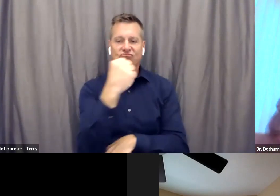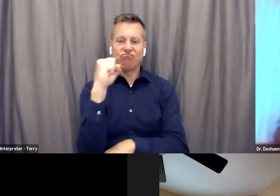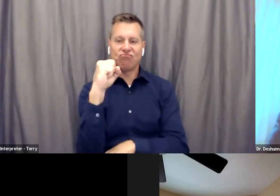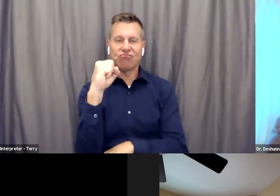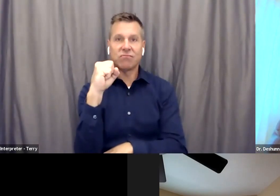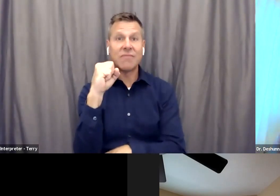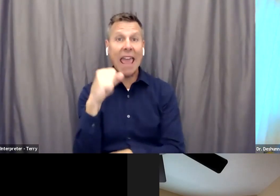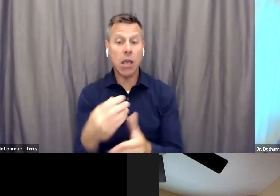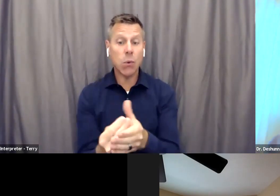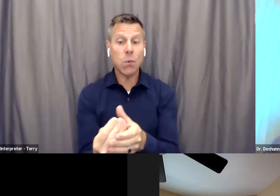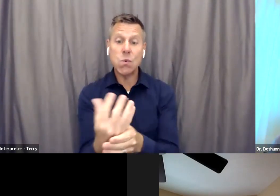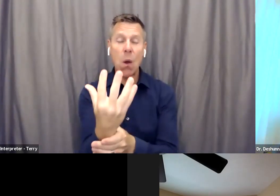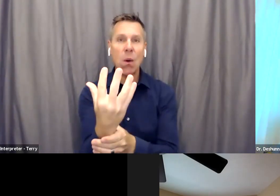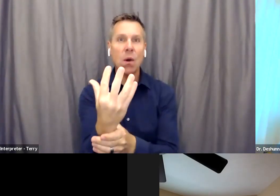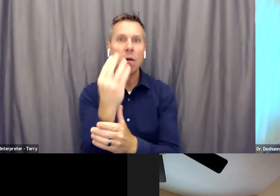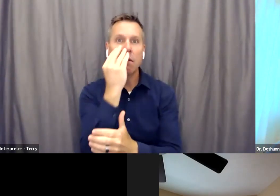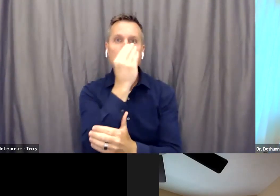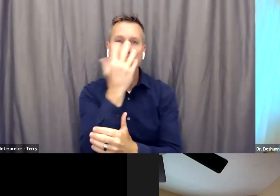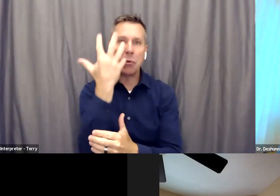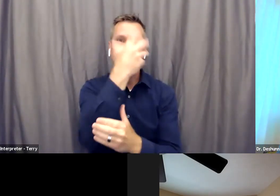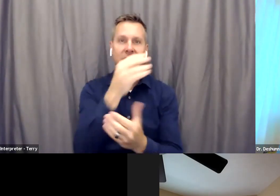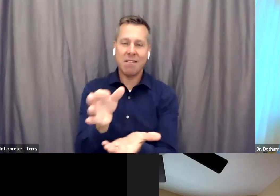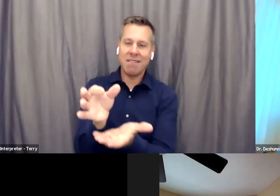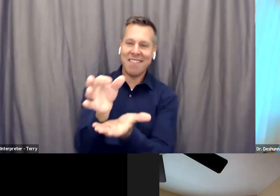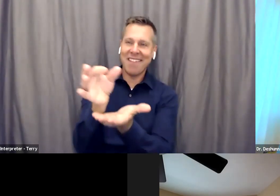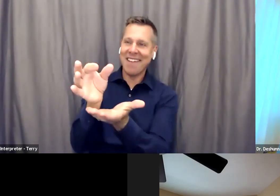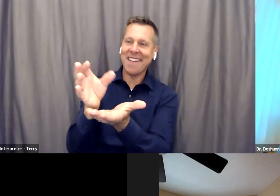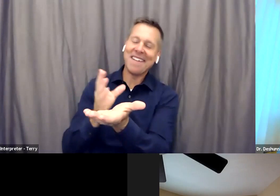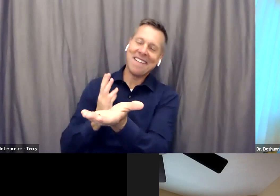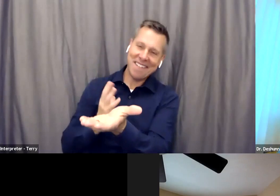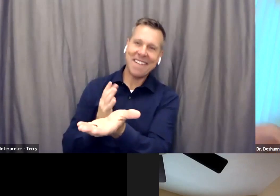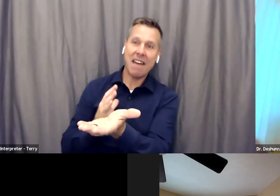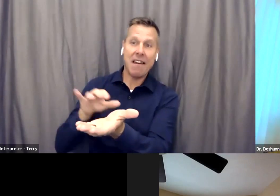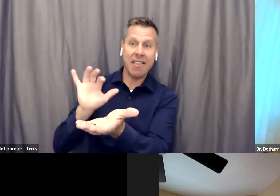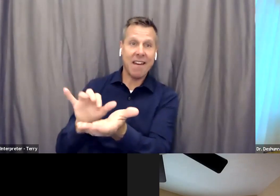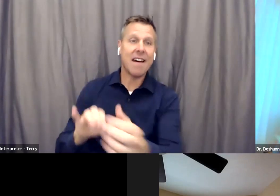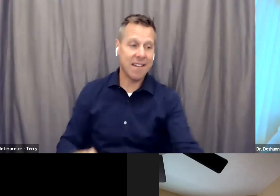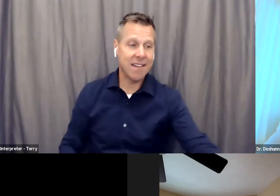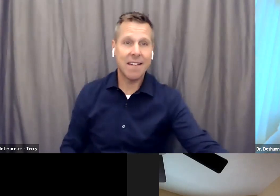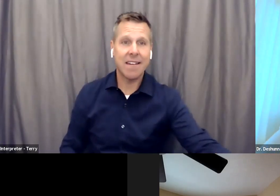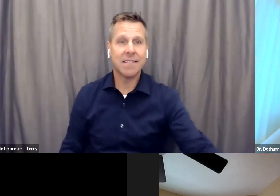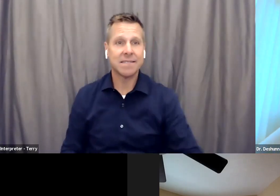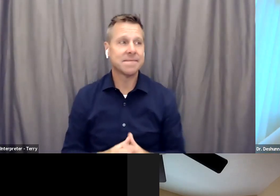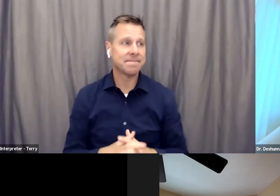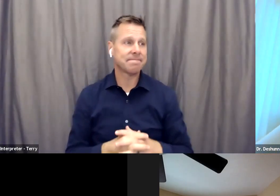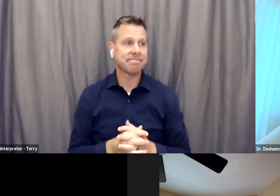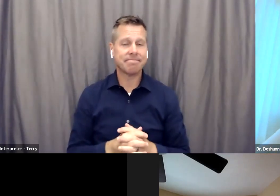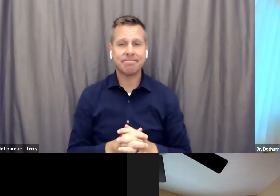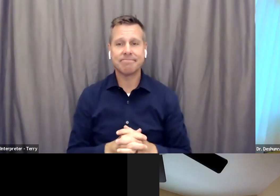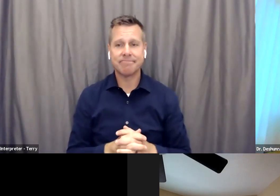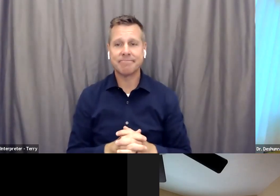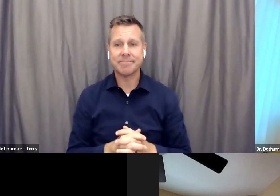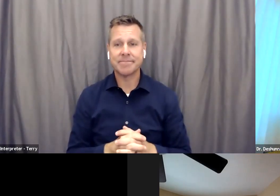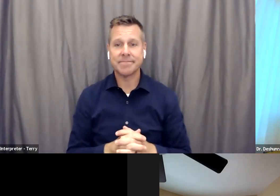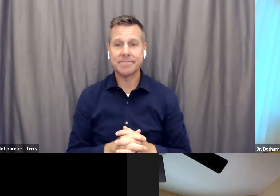in good conditions and flourish and be the best person that they can be. So as you begin